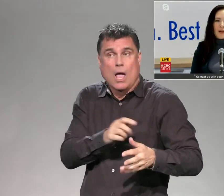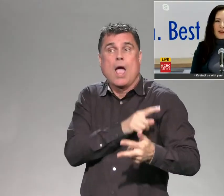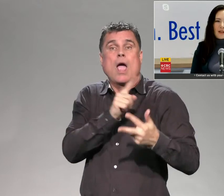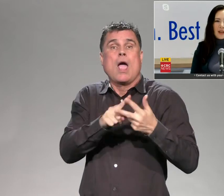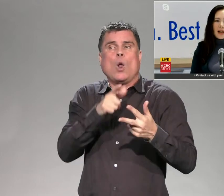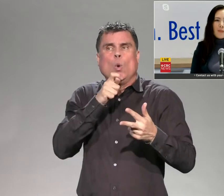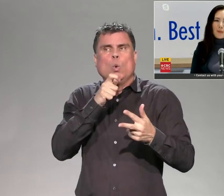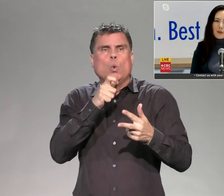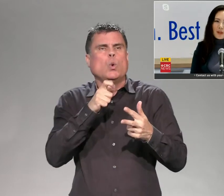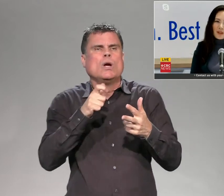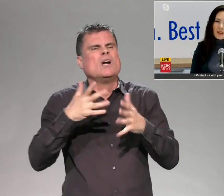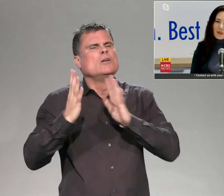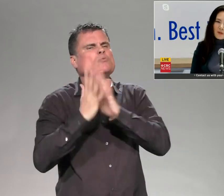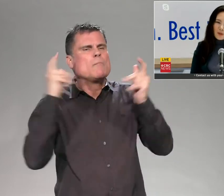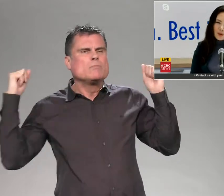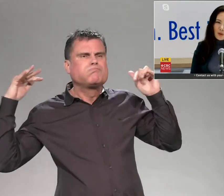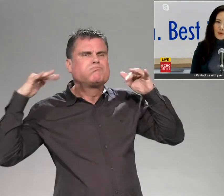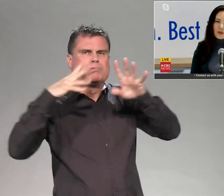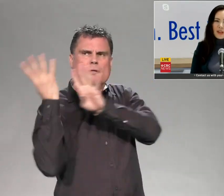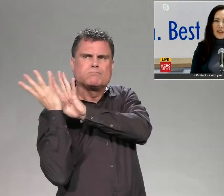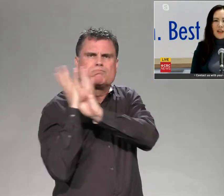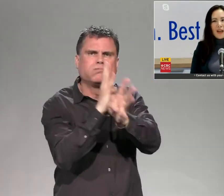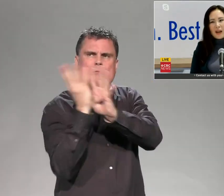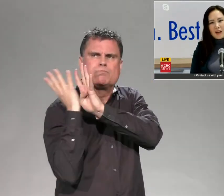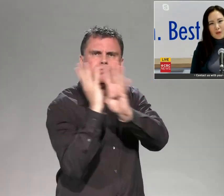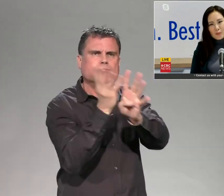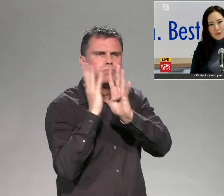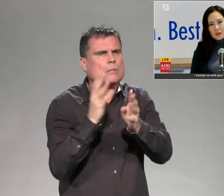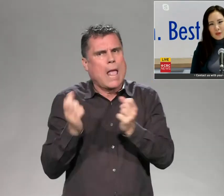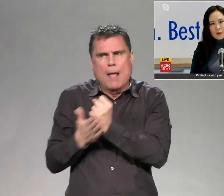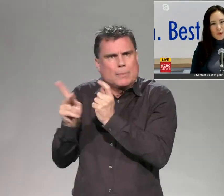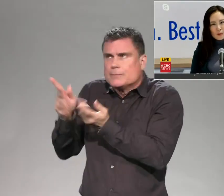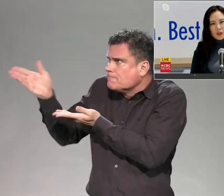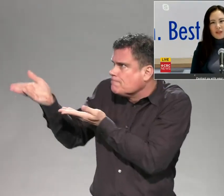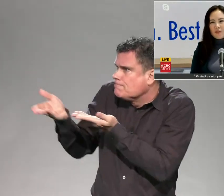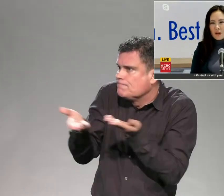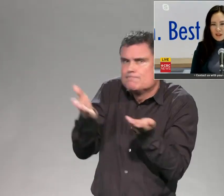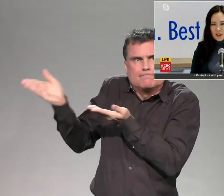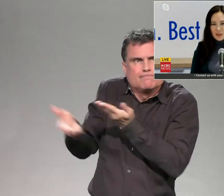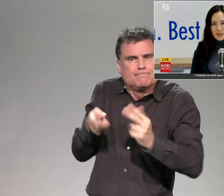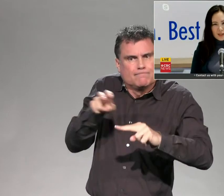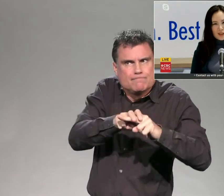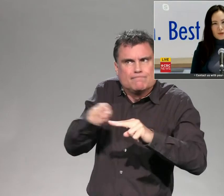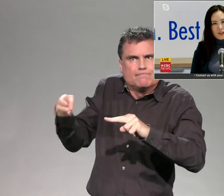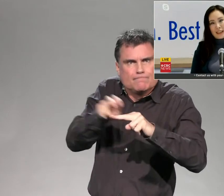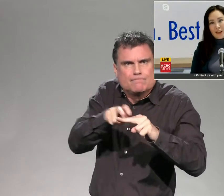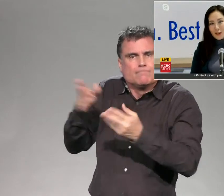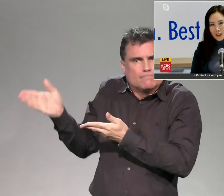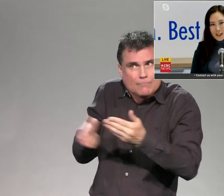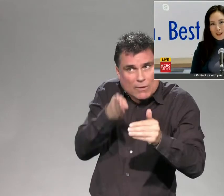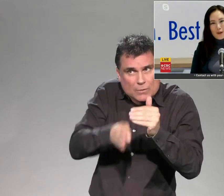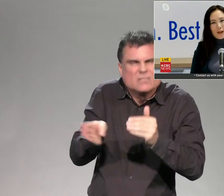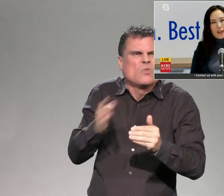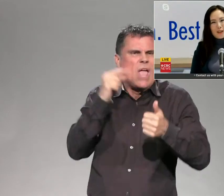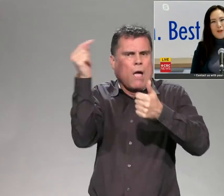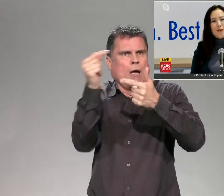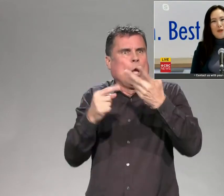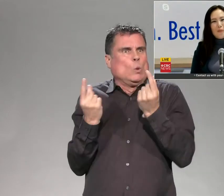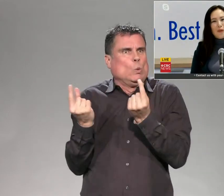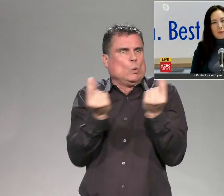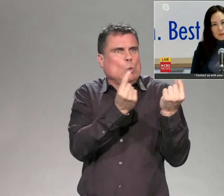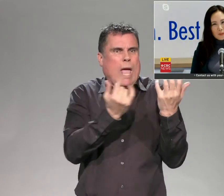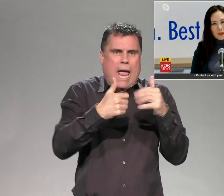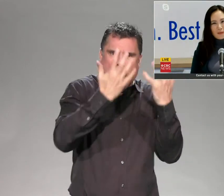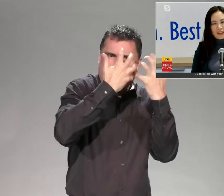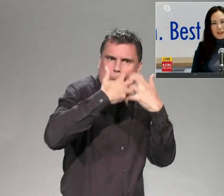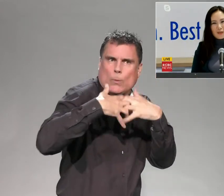as well as people that are in there for security, supervision, cold chain volunteers, etc., and clerks. So it's a huge number